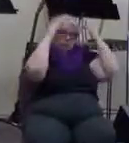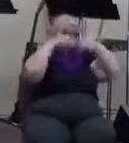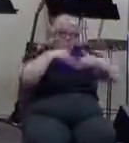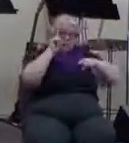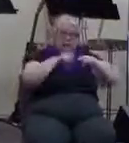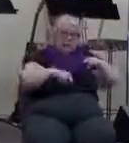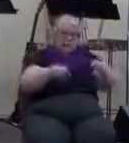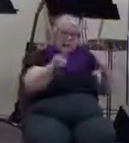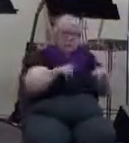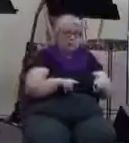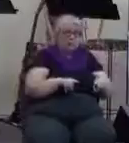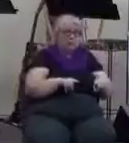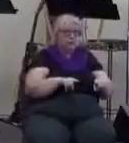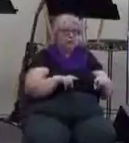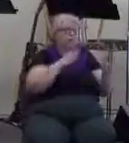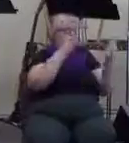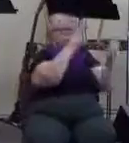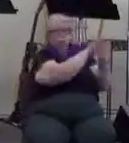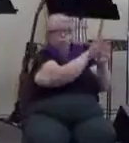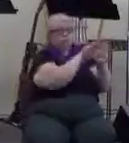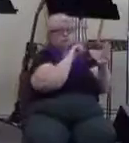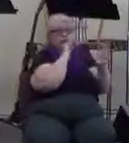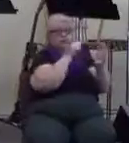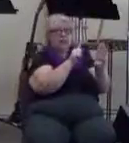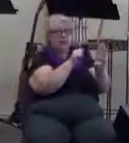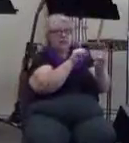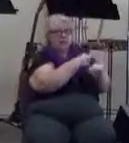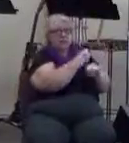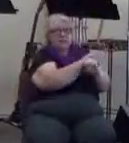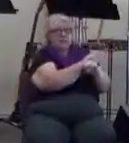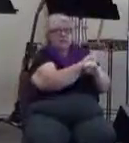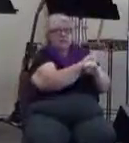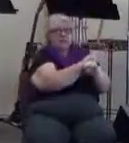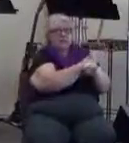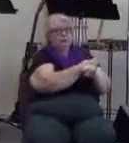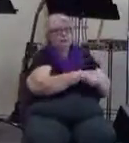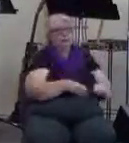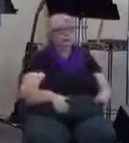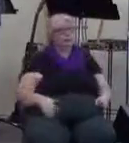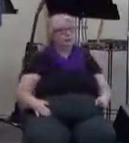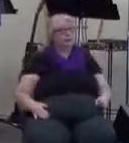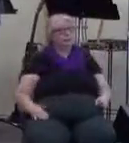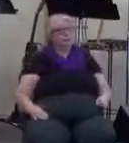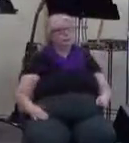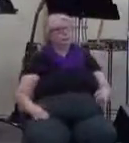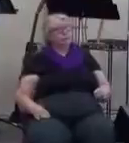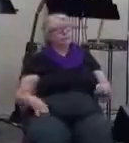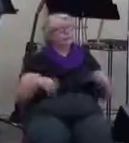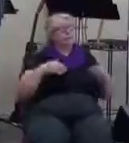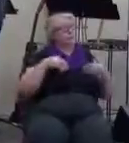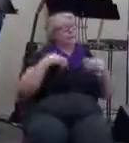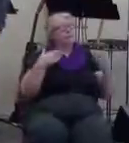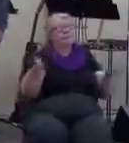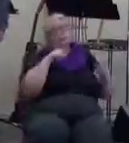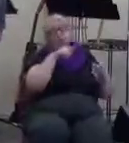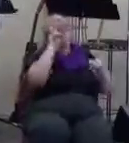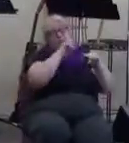happen. The door's not locked tight enough that it can't be unlocked. God's got an angel just waiting on